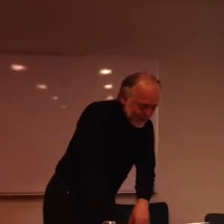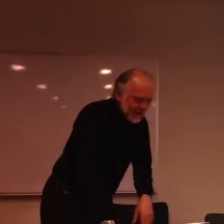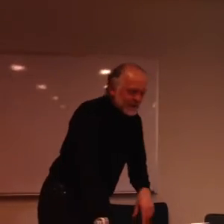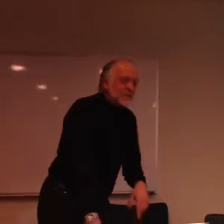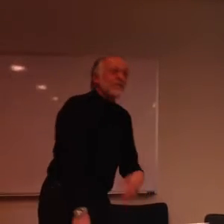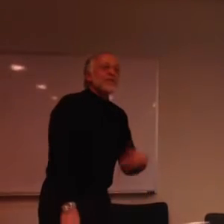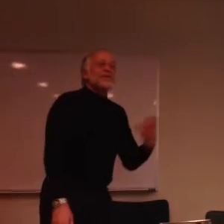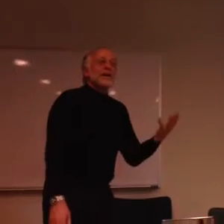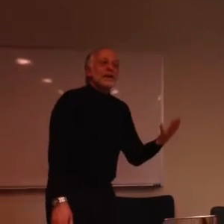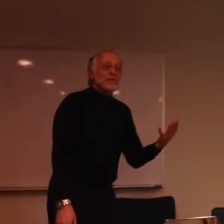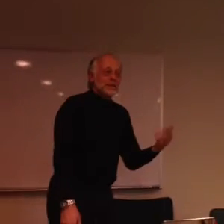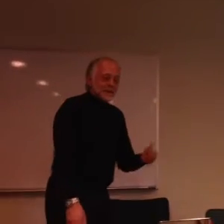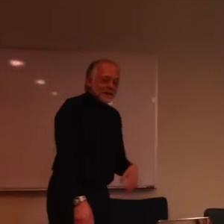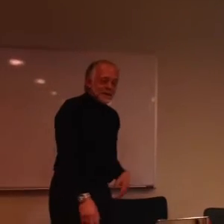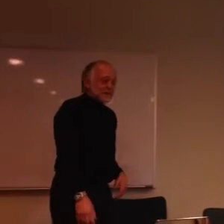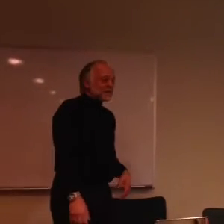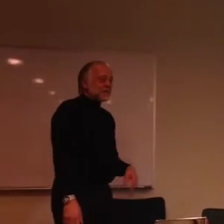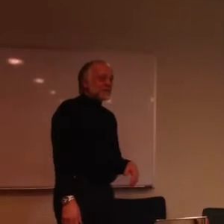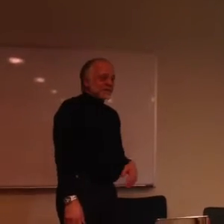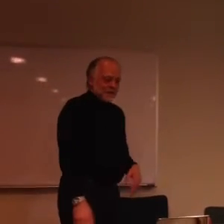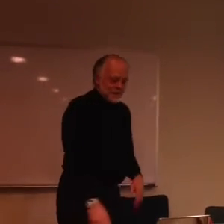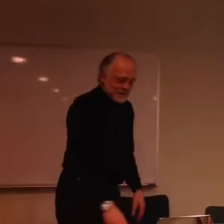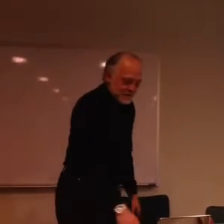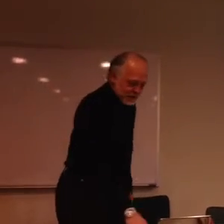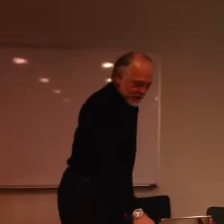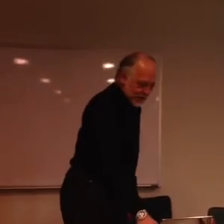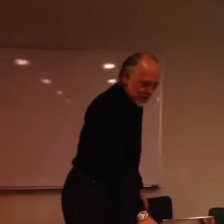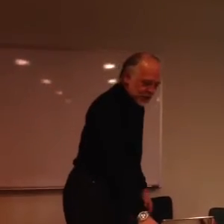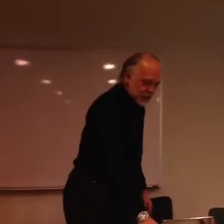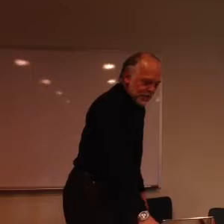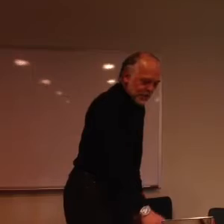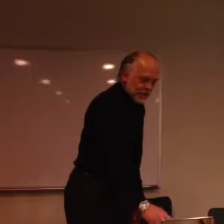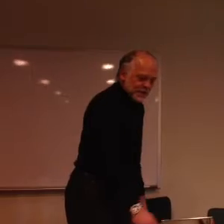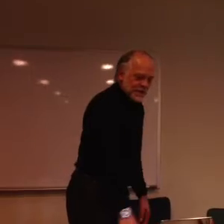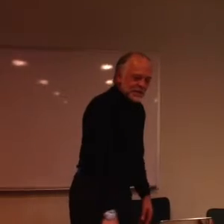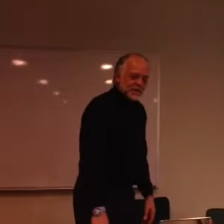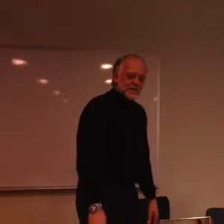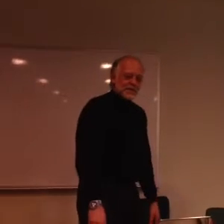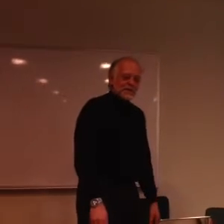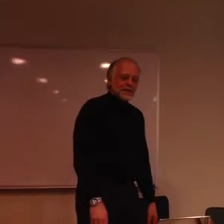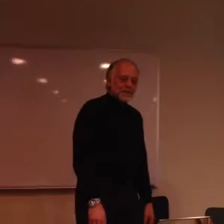So for a variable star, it's obvious. You show the pulsation of the star.